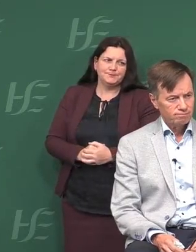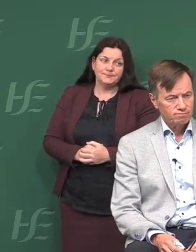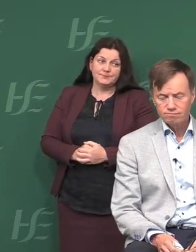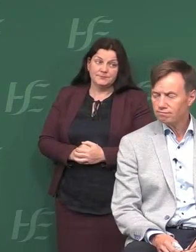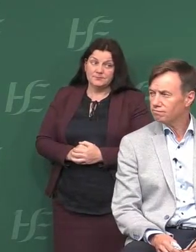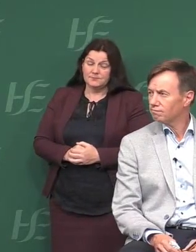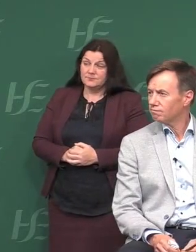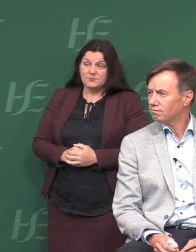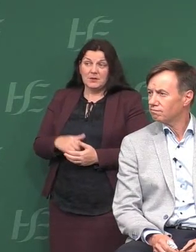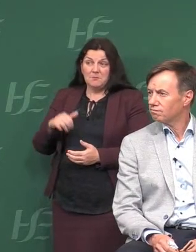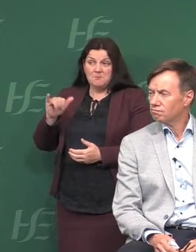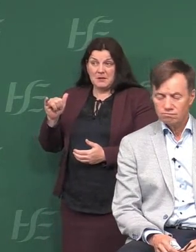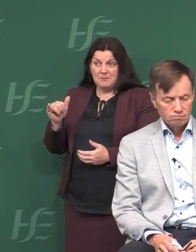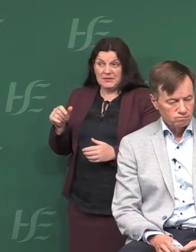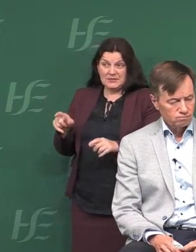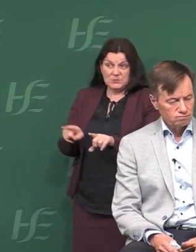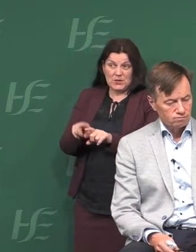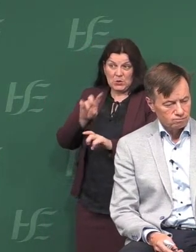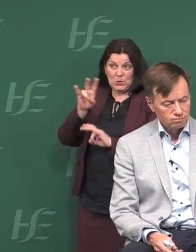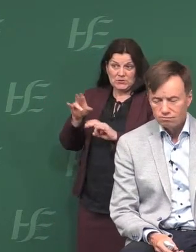And I mean, perhaps for